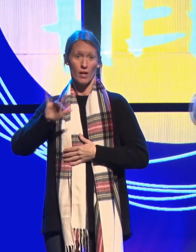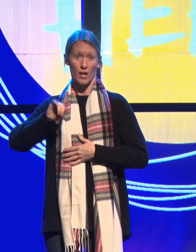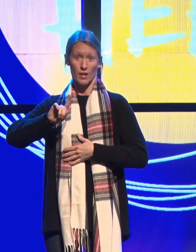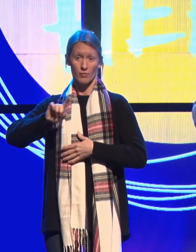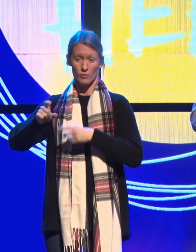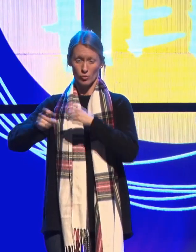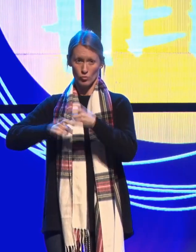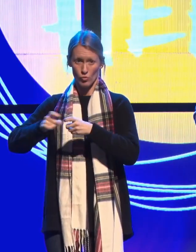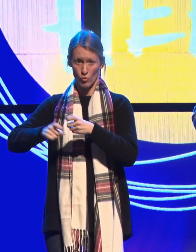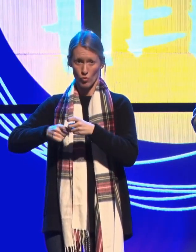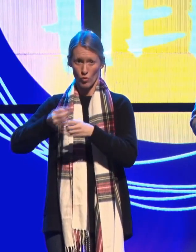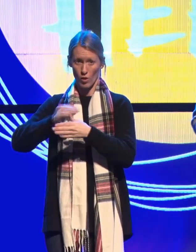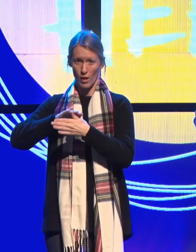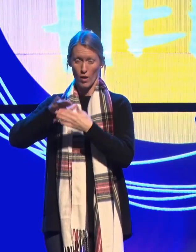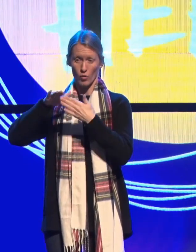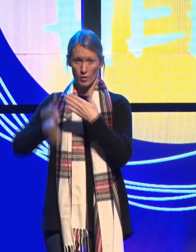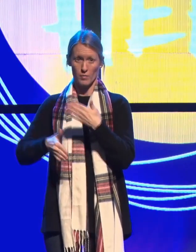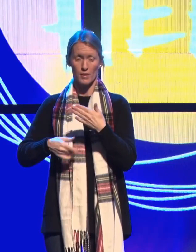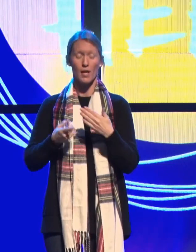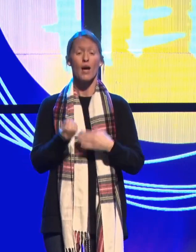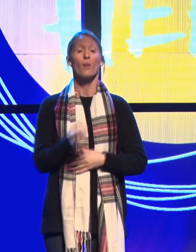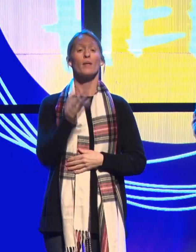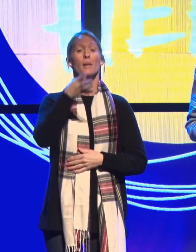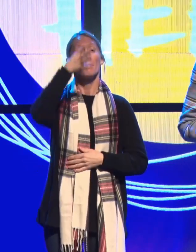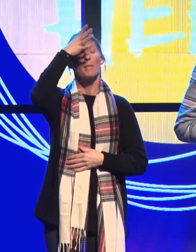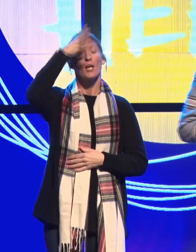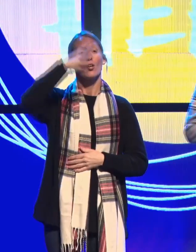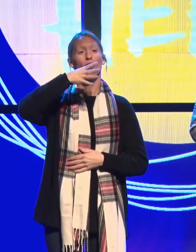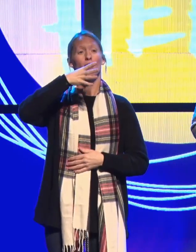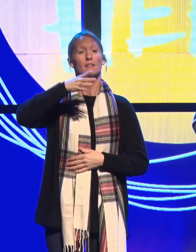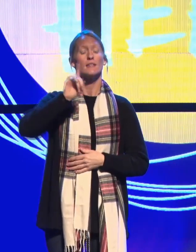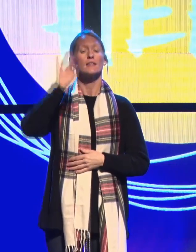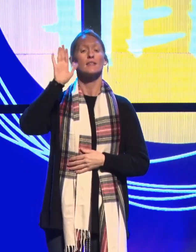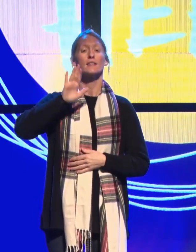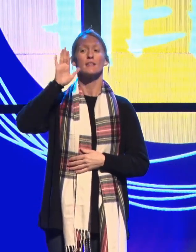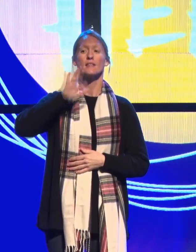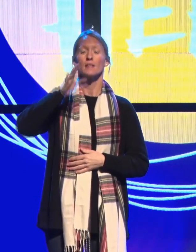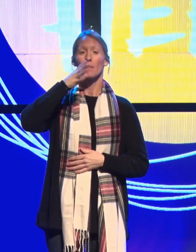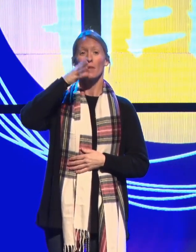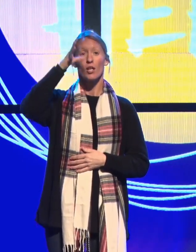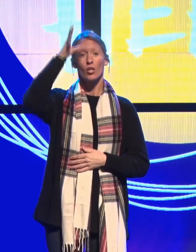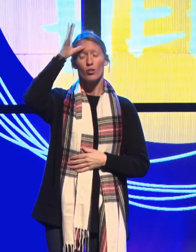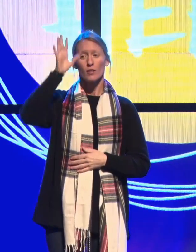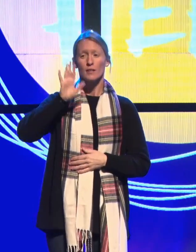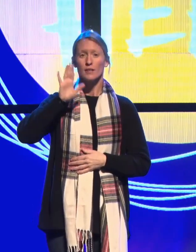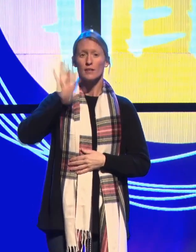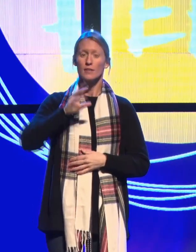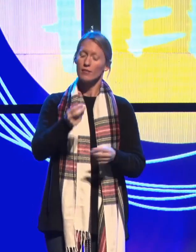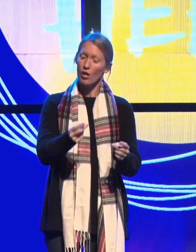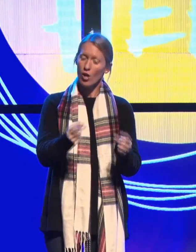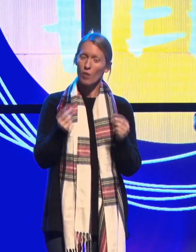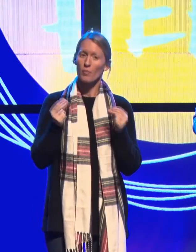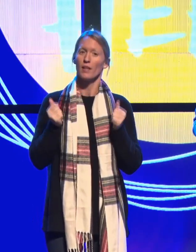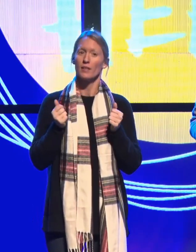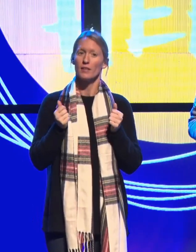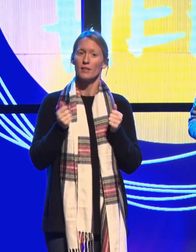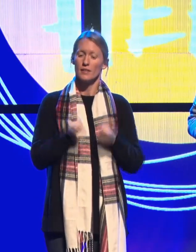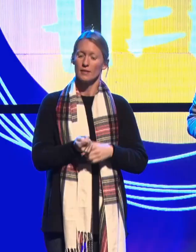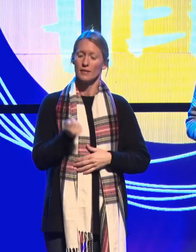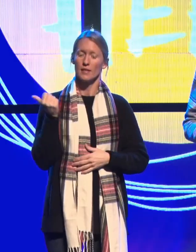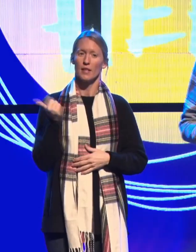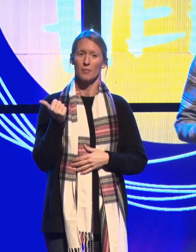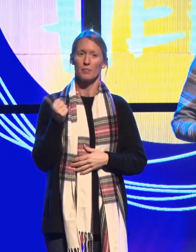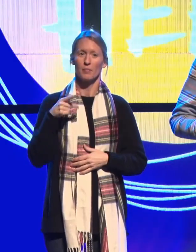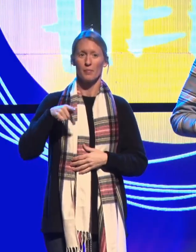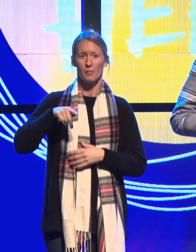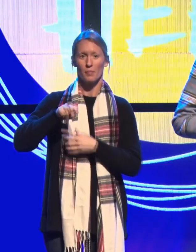Like, how many parents do we have in the room? Raise your hand up nice and high. Parents. You know, if you're a parent, you automatically get to go skip purgatory,